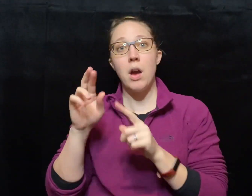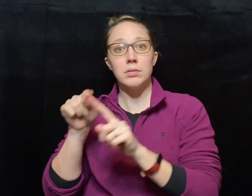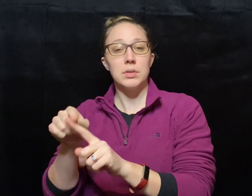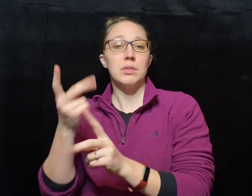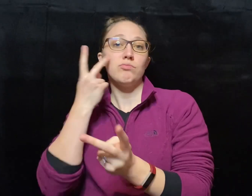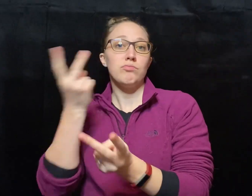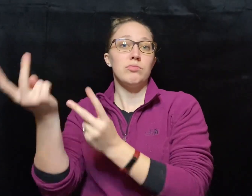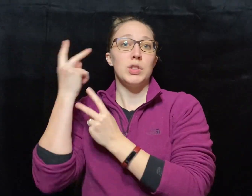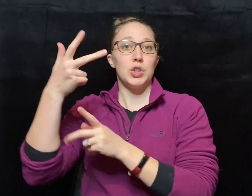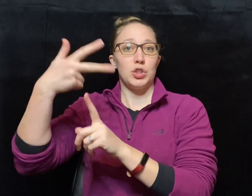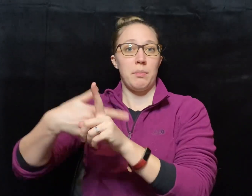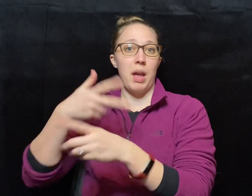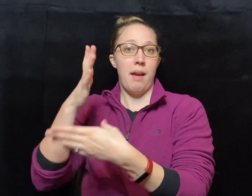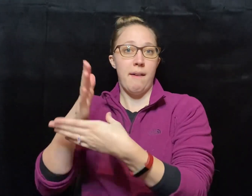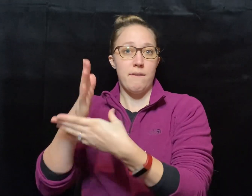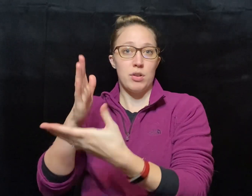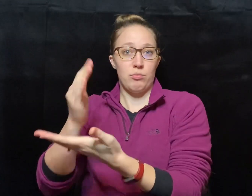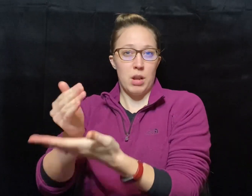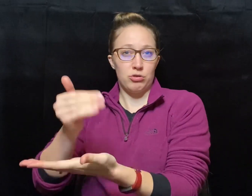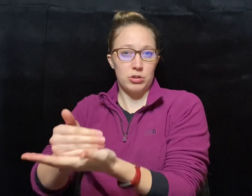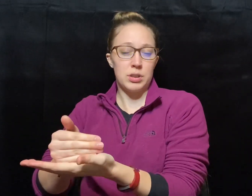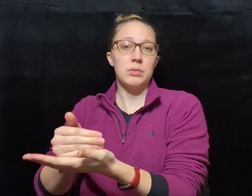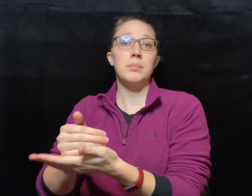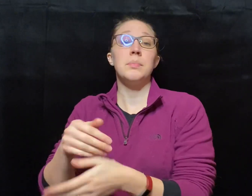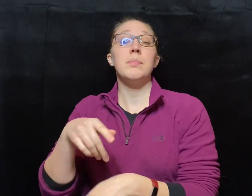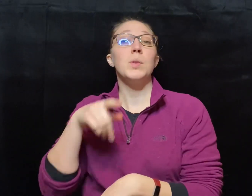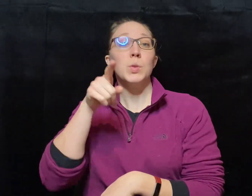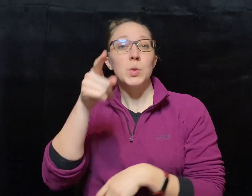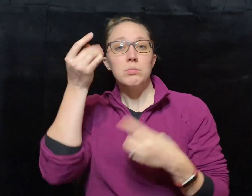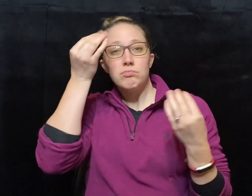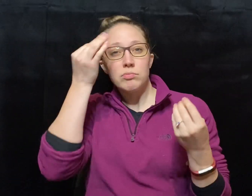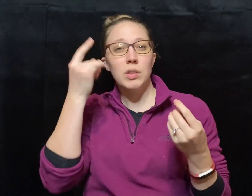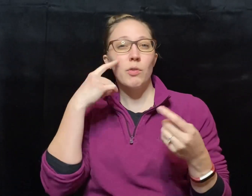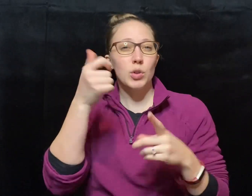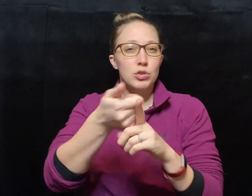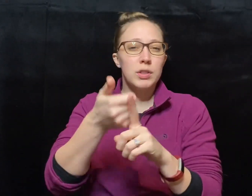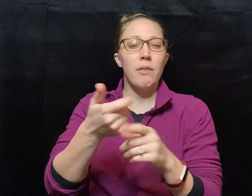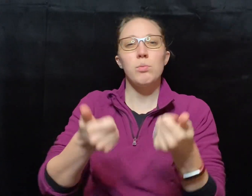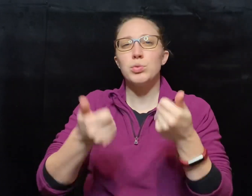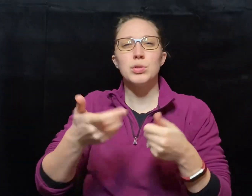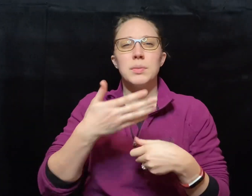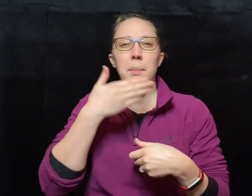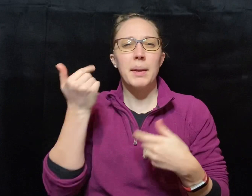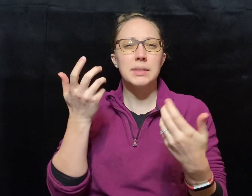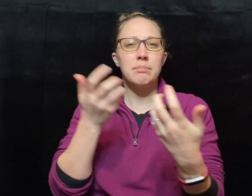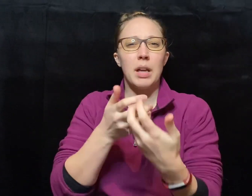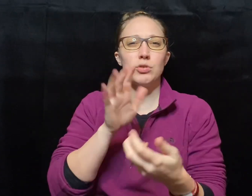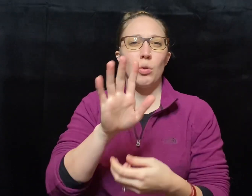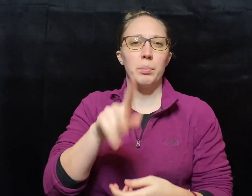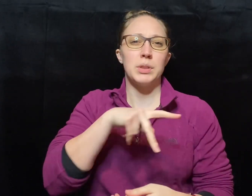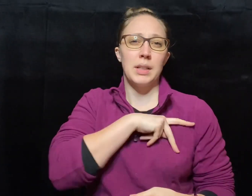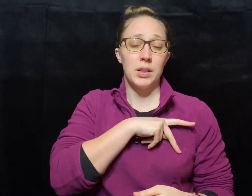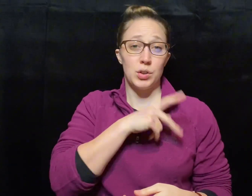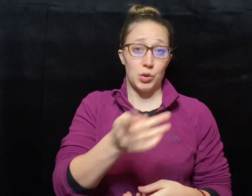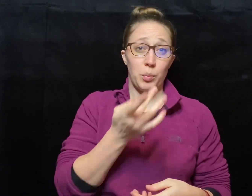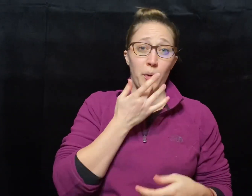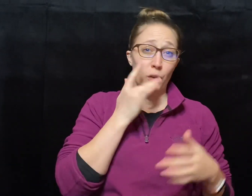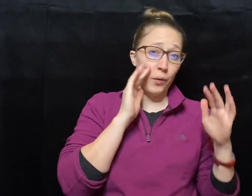income focused or average focused, and then you can think about for yourself which would better match